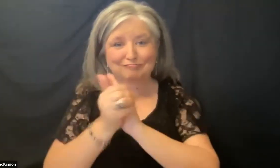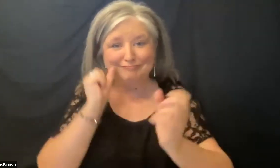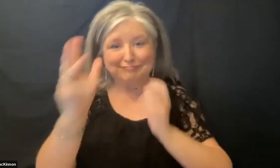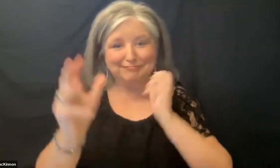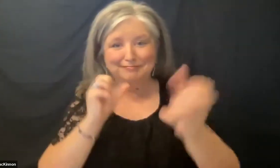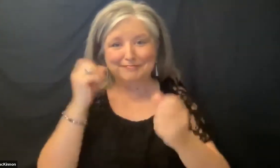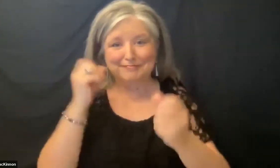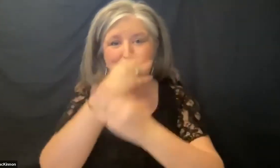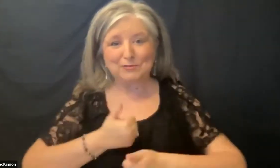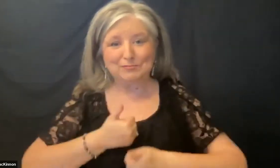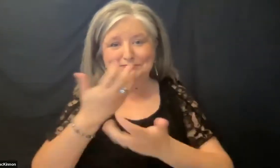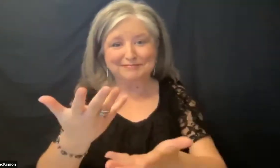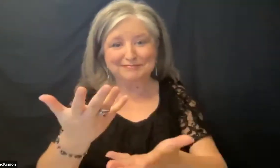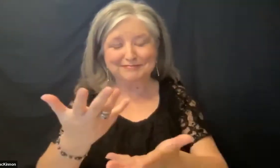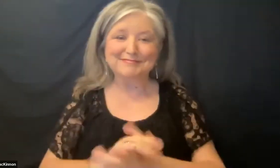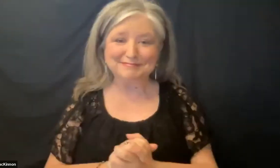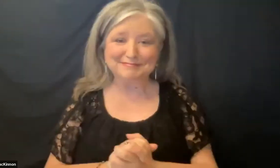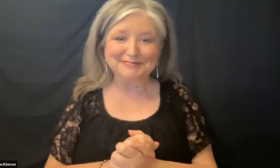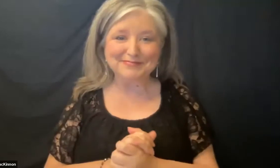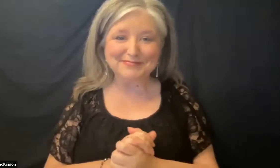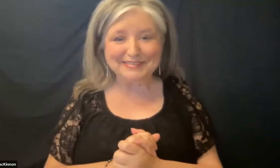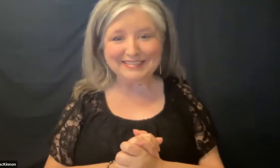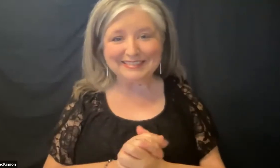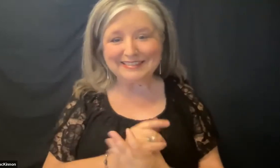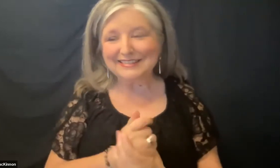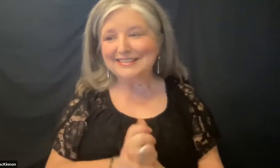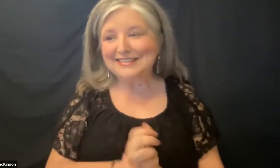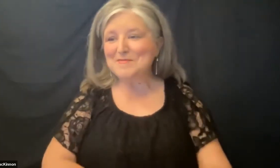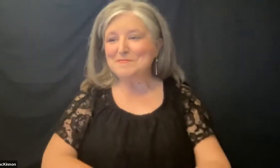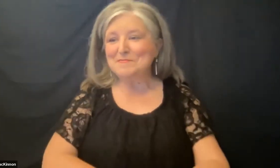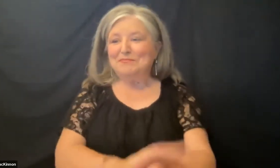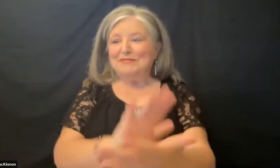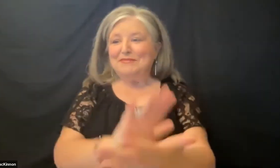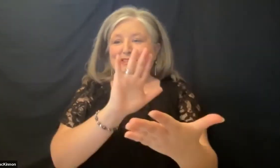Thank you for sharing your amazing talent and two very beautiful poems.